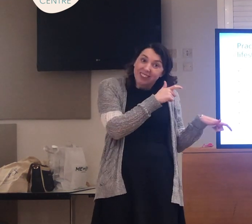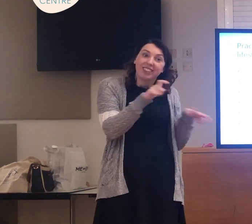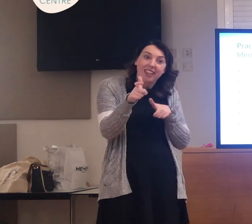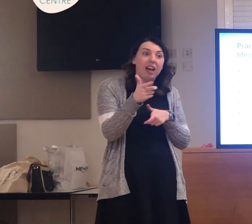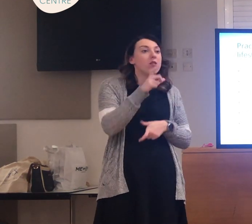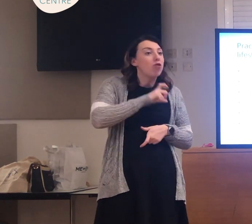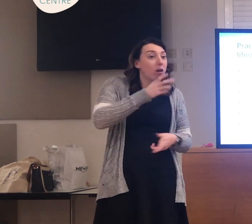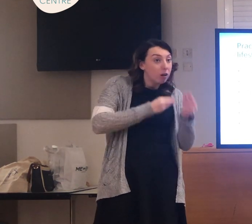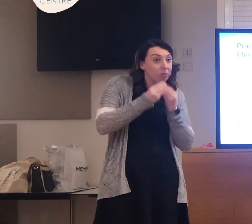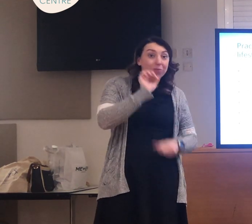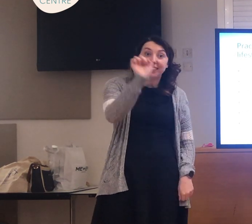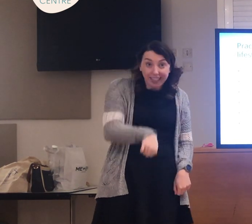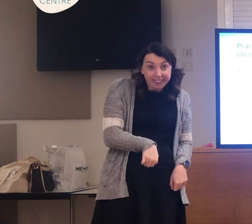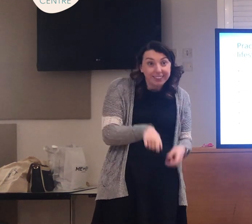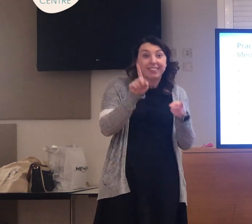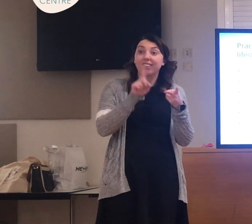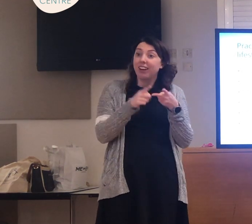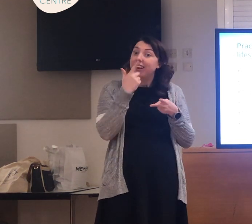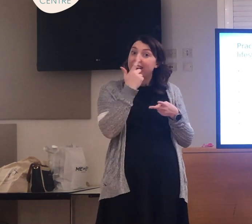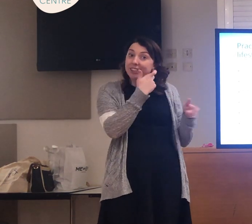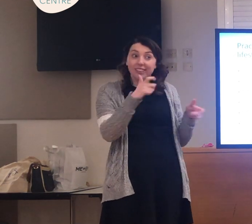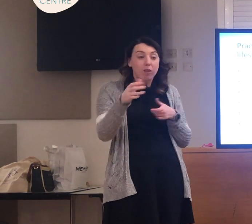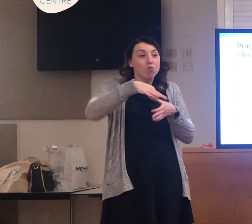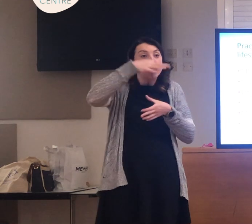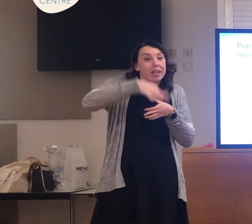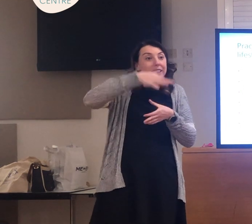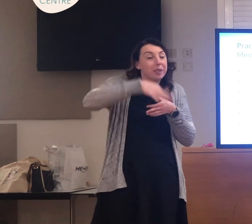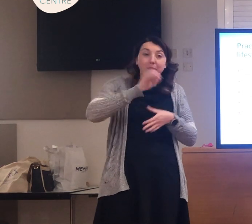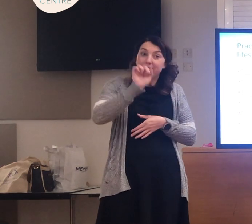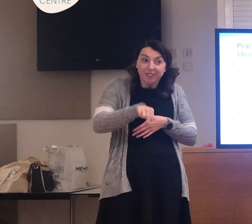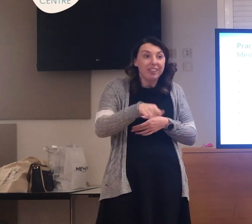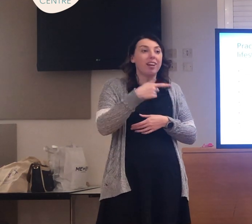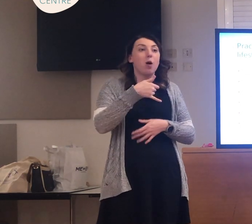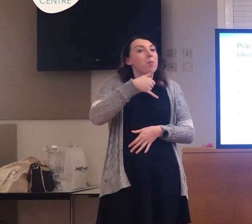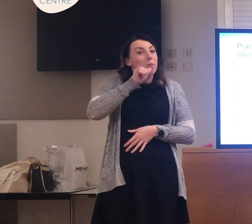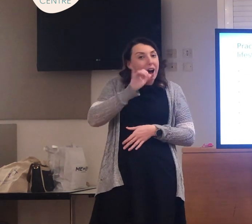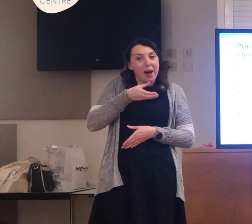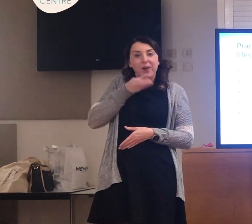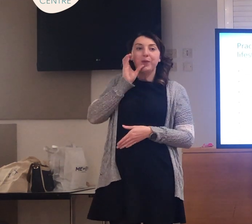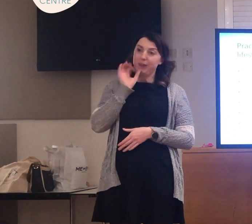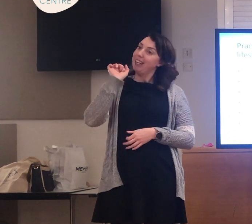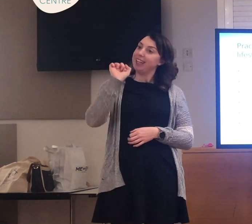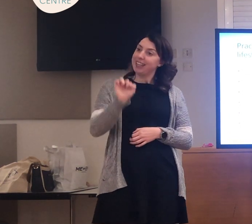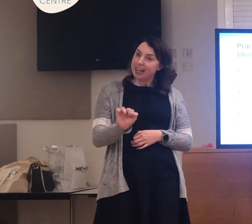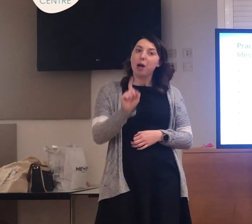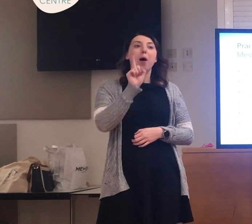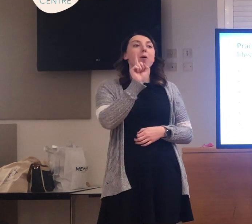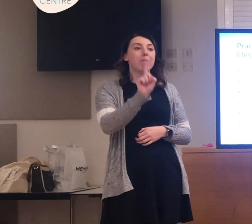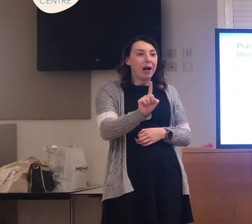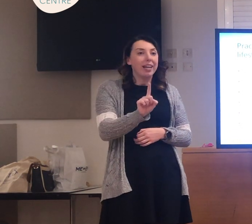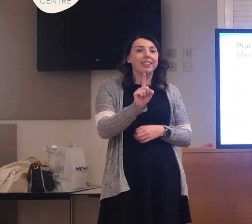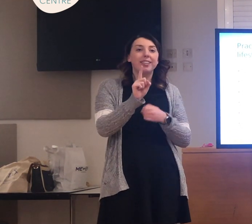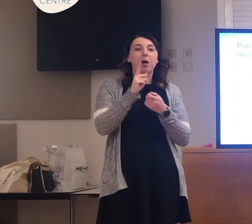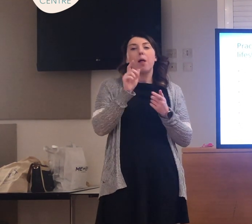eat chocolate. You can still eat crisps. You can still have a glass of wine. We just need to clean it